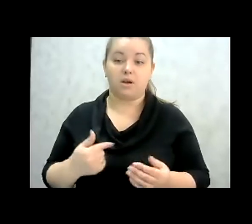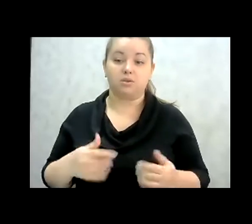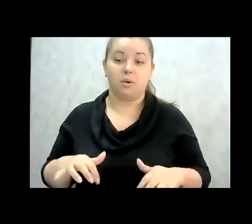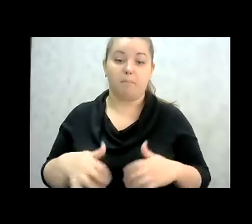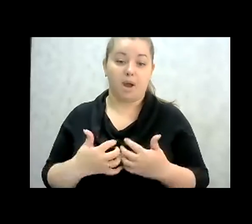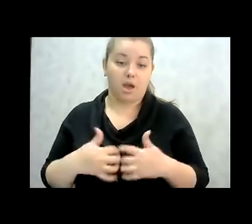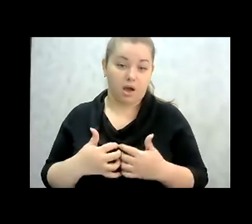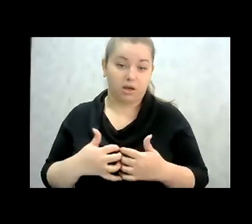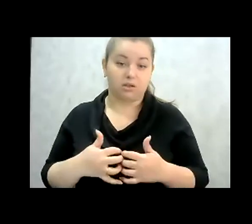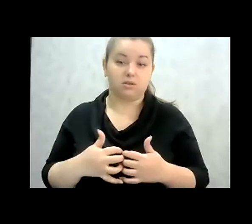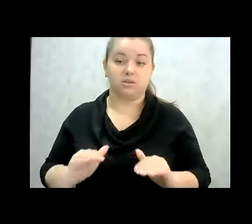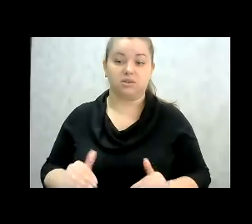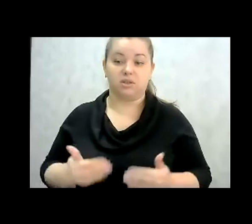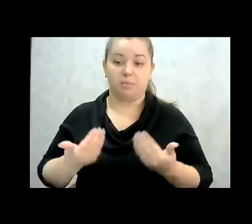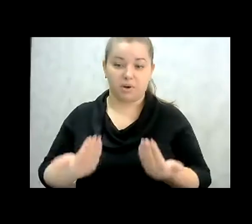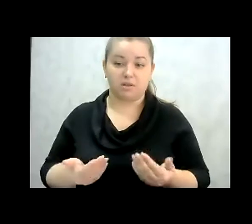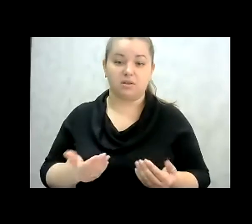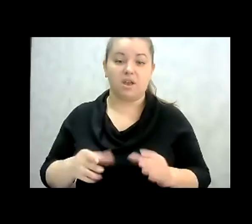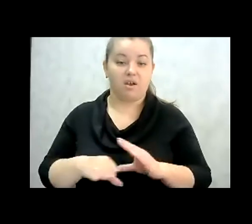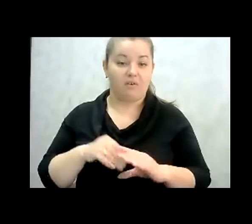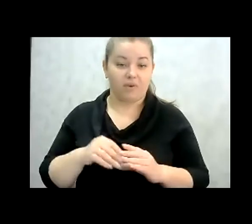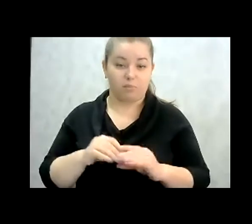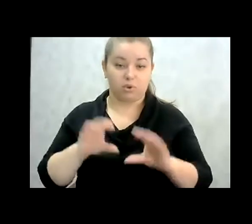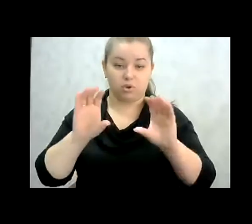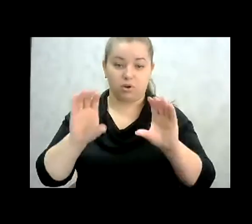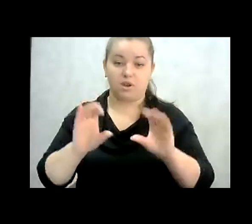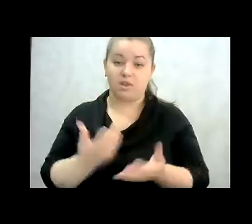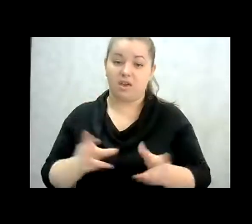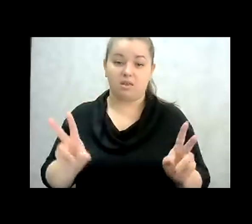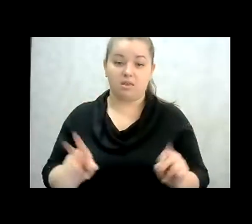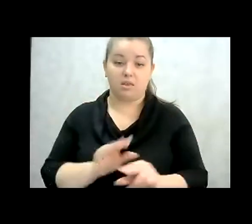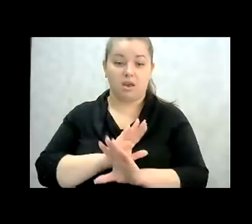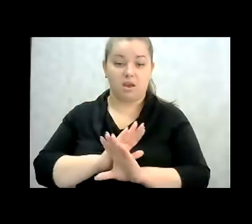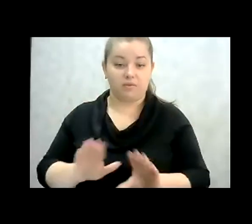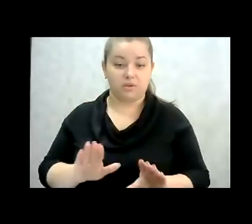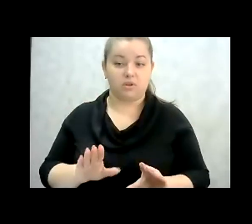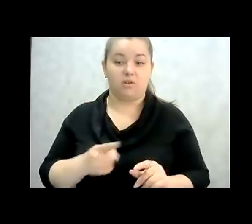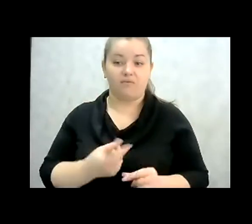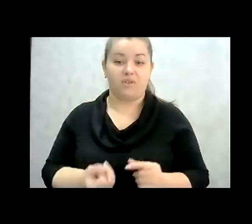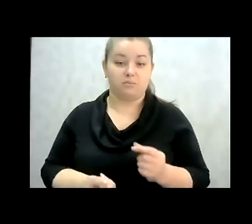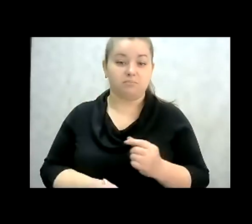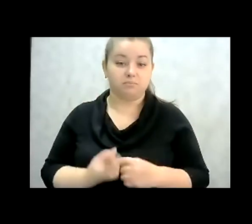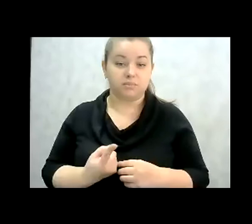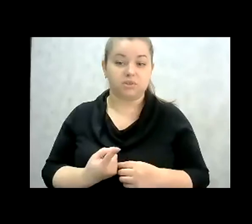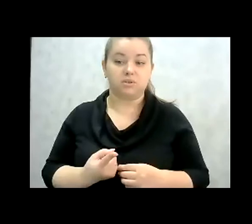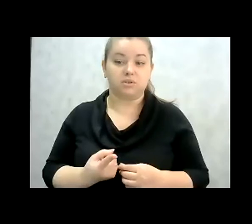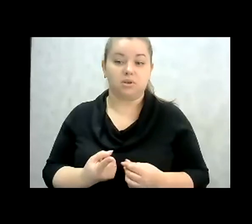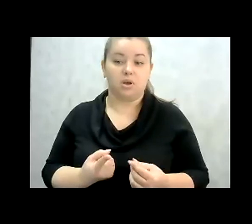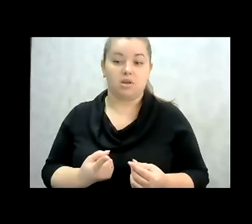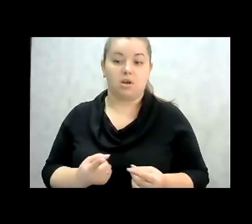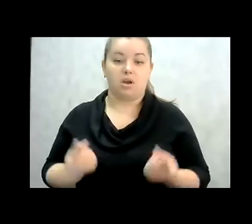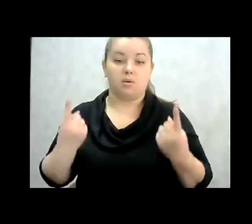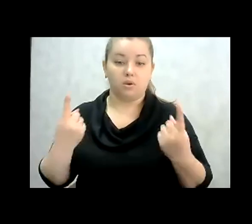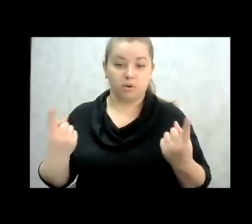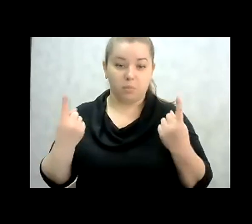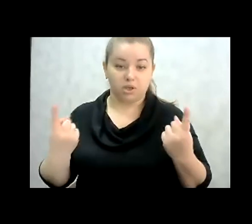large, we think that the mechanism under the Electoral Code was not